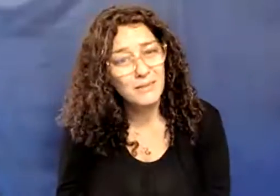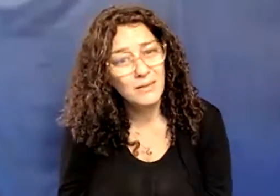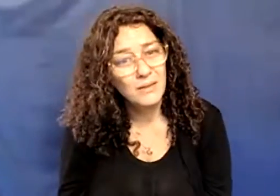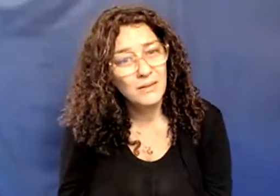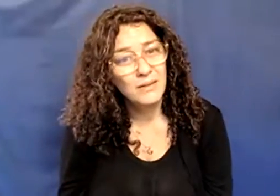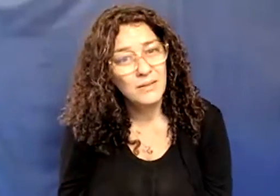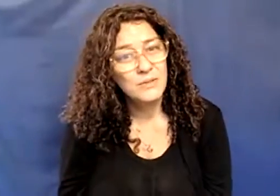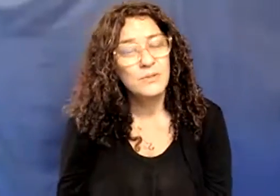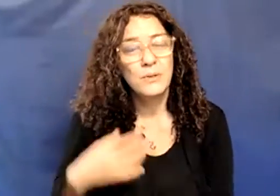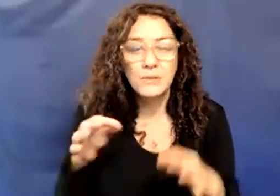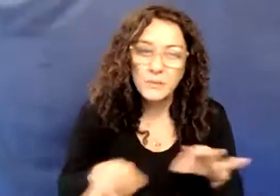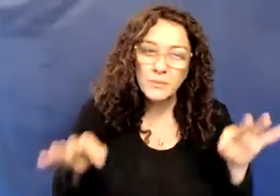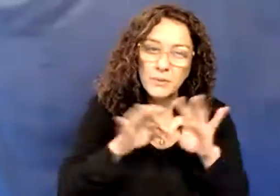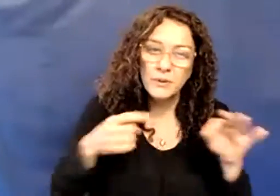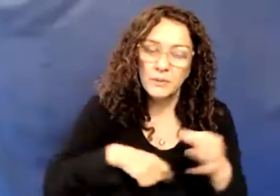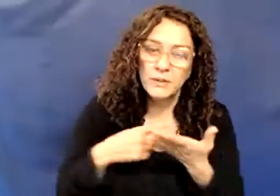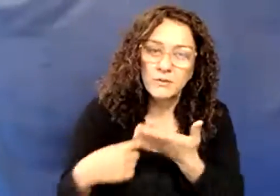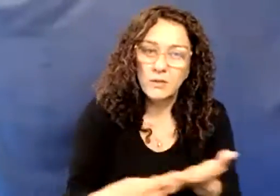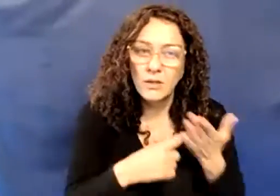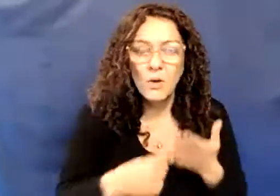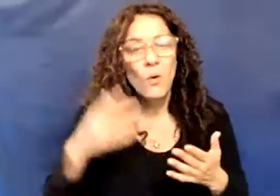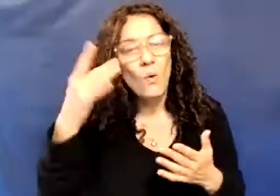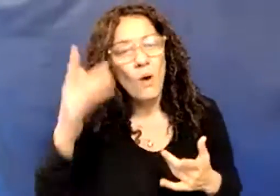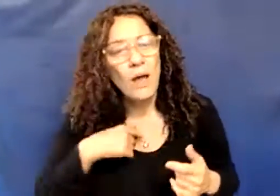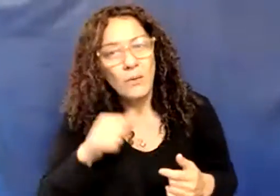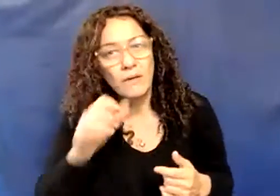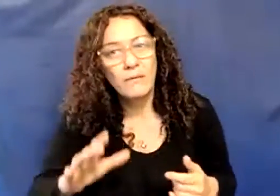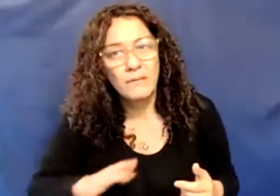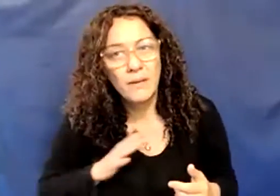when a female comes to a group that's primarily male